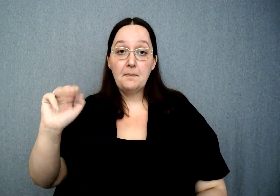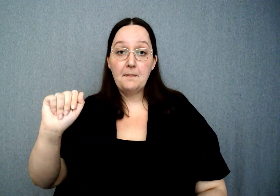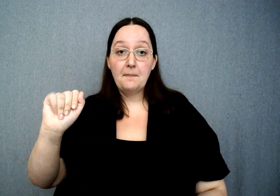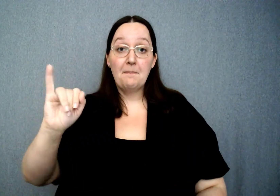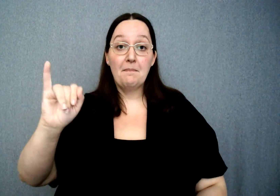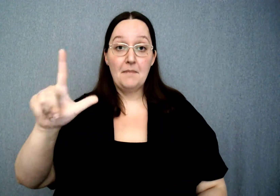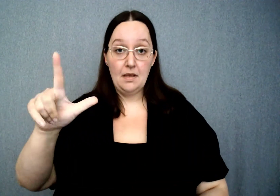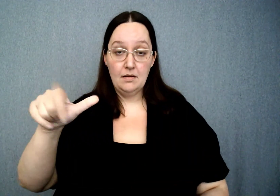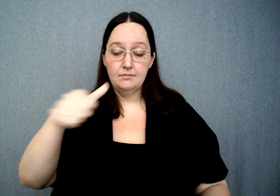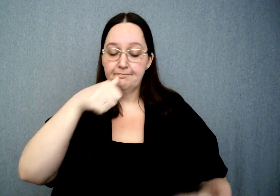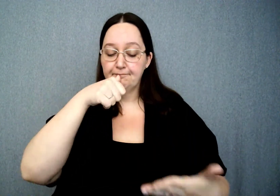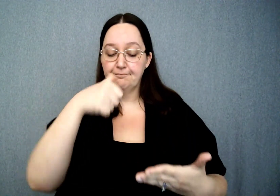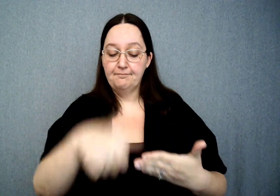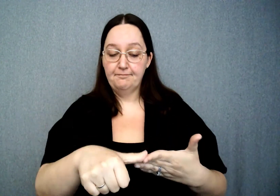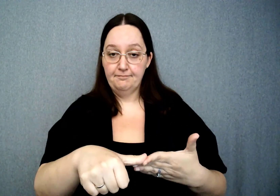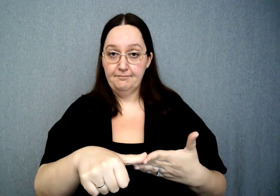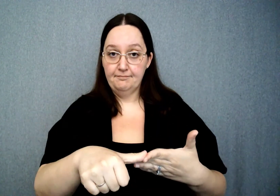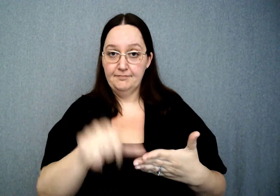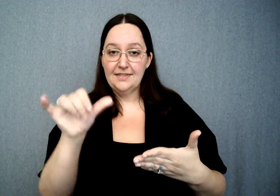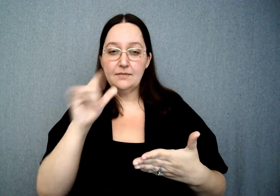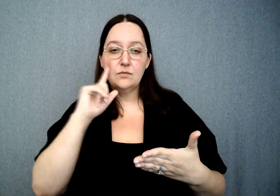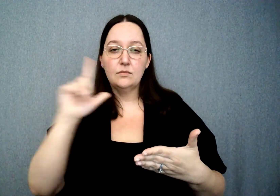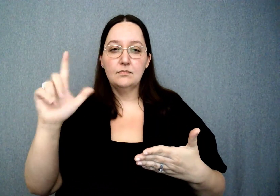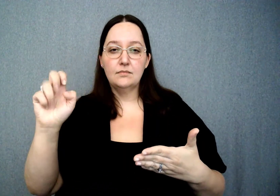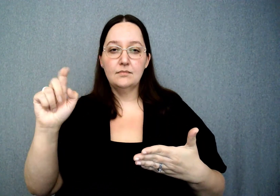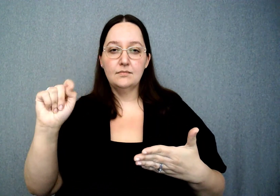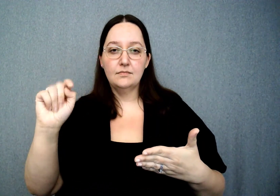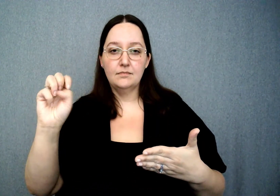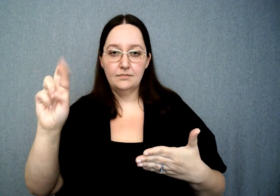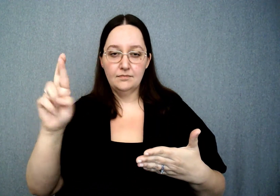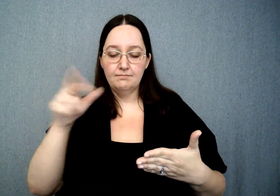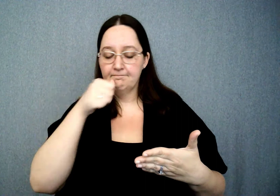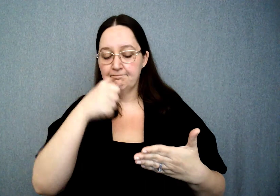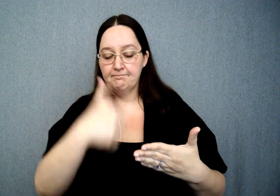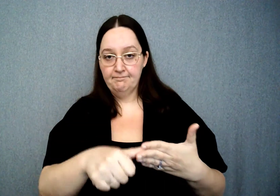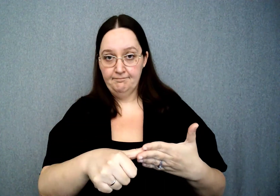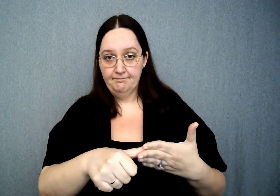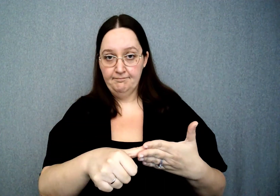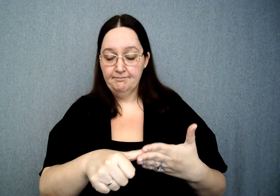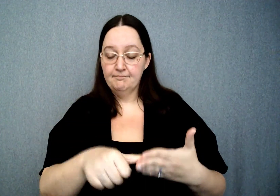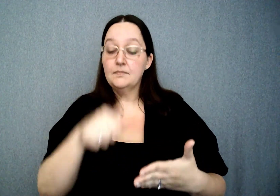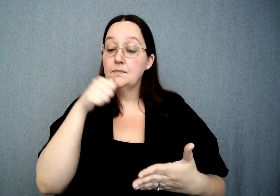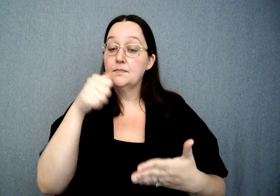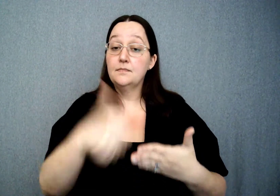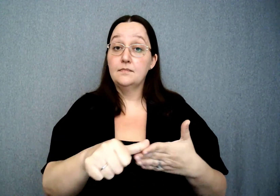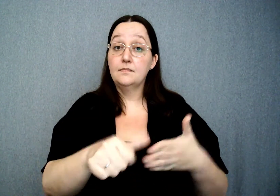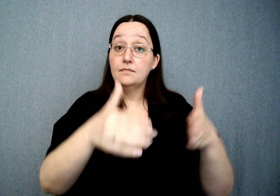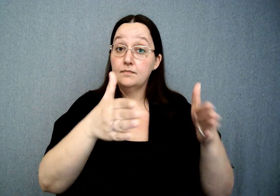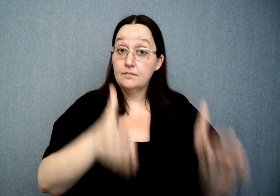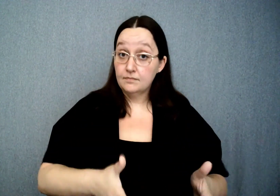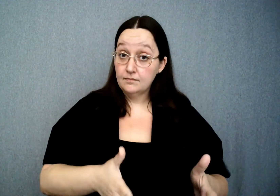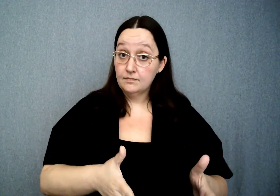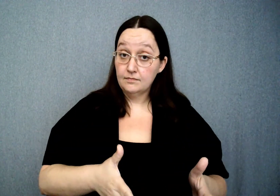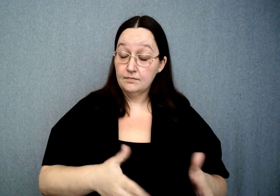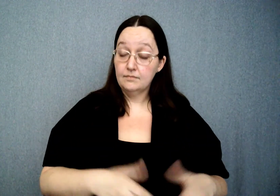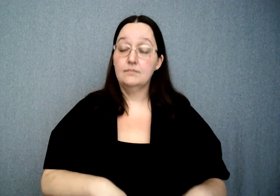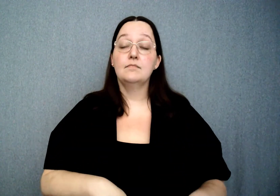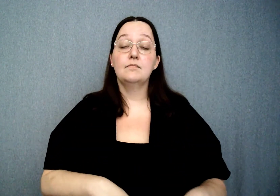The sign for mail itself, or letter, right? To mail a letter, mail or post. You